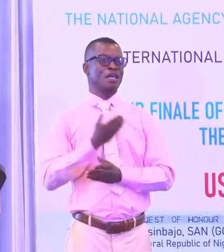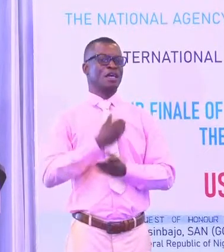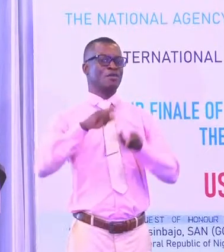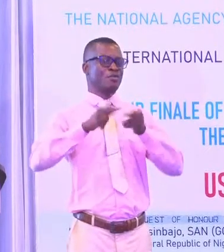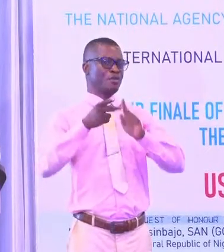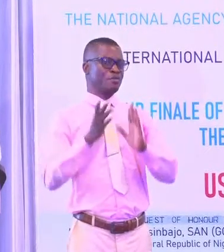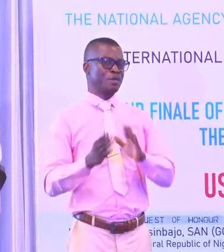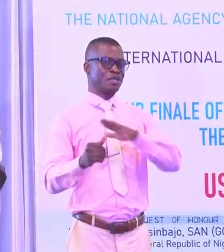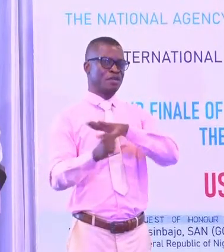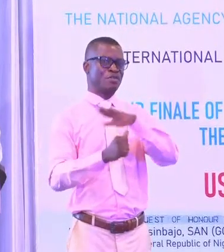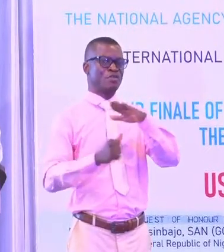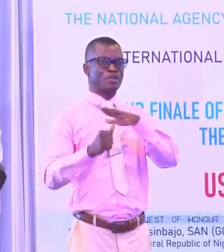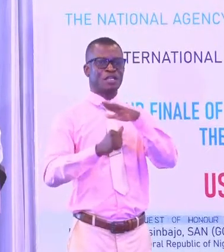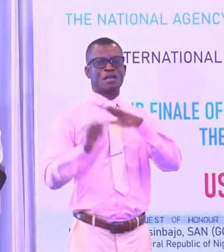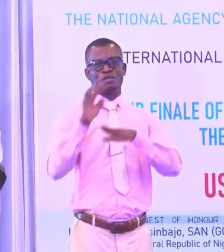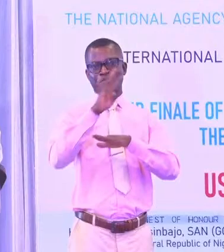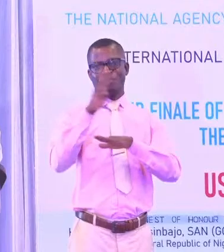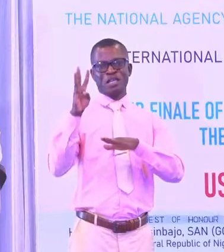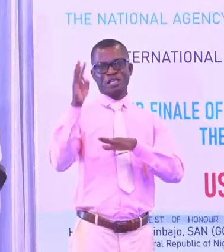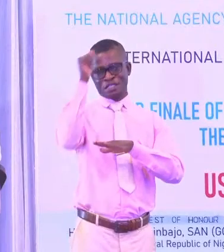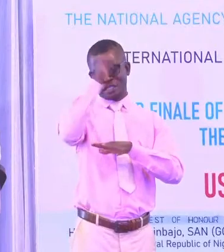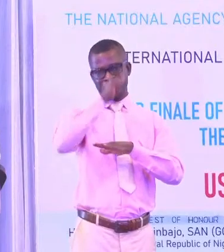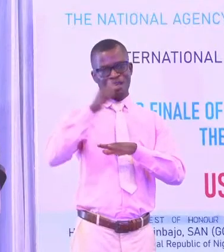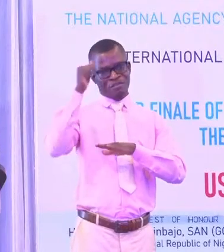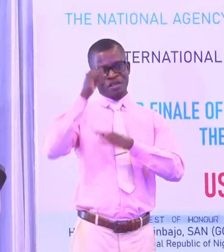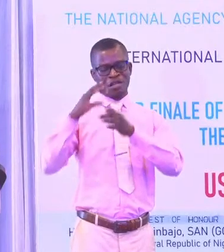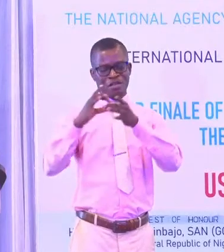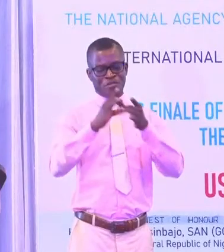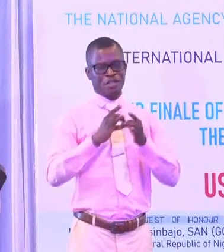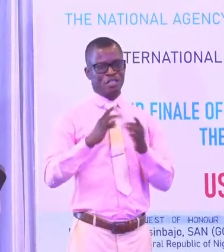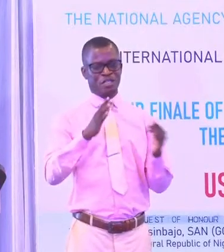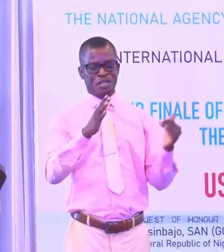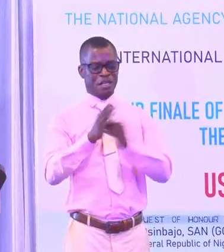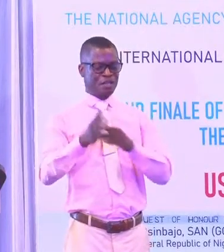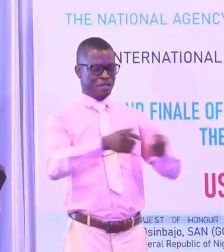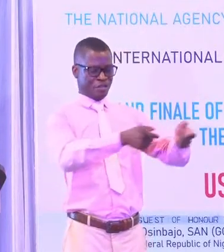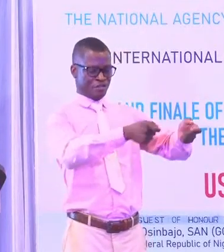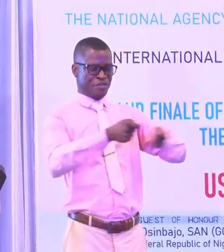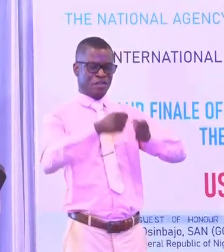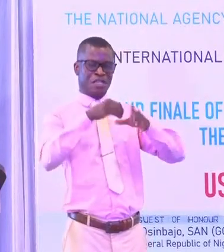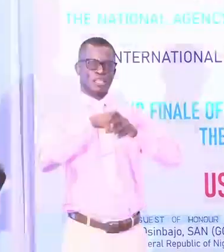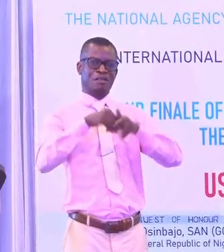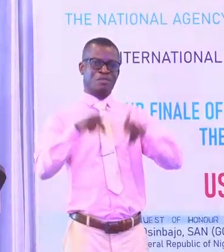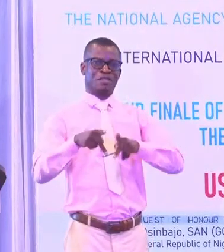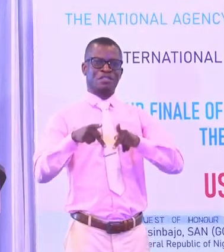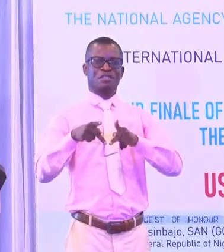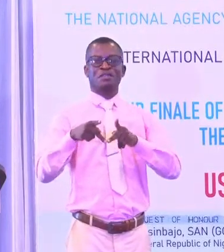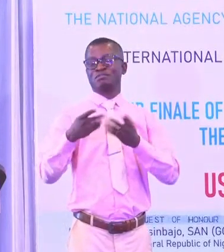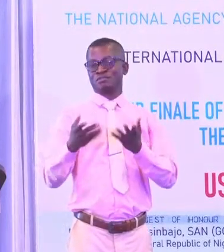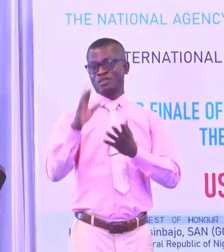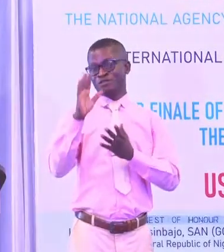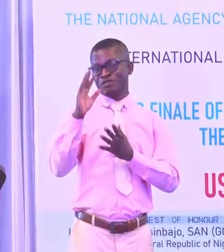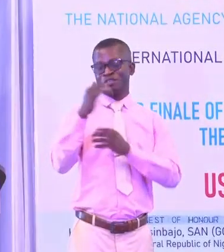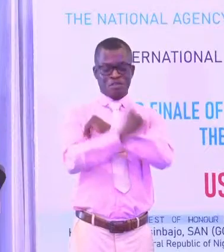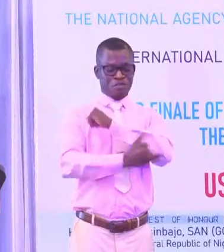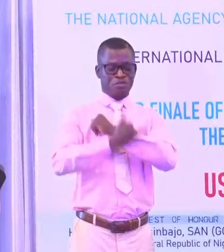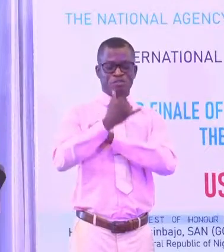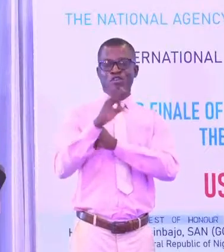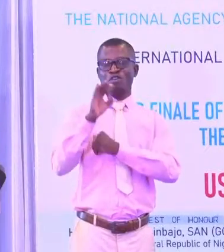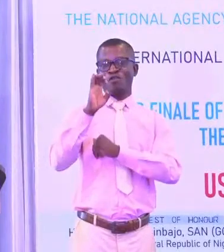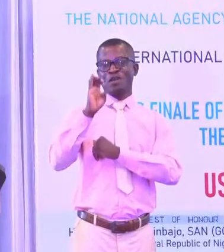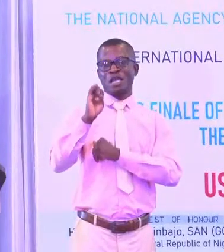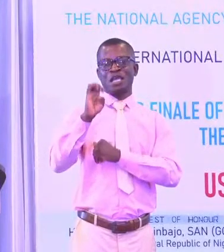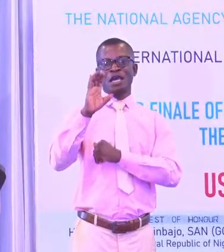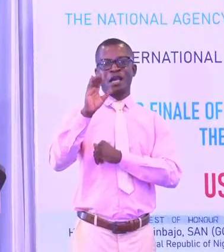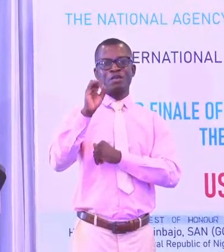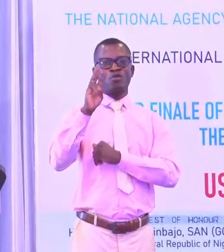under the auspices of the West African Coalition Against Trafficking in Persons from the 15 countries of ECOWAS, have been busy in the